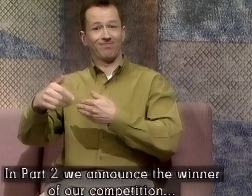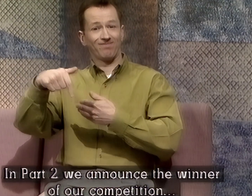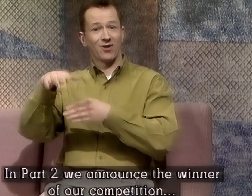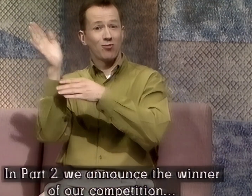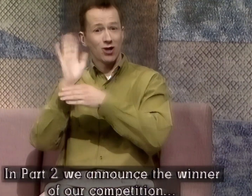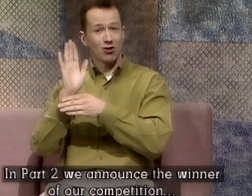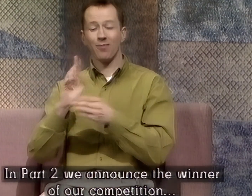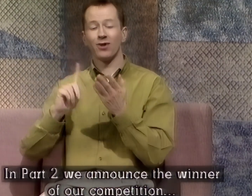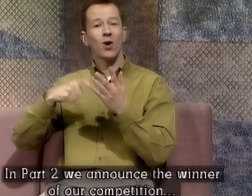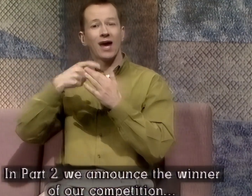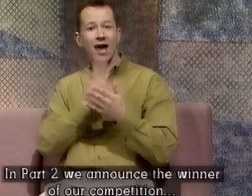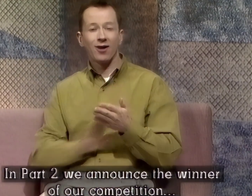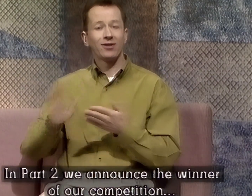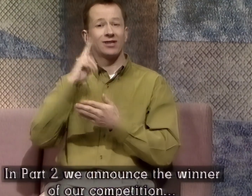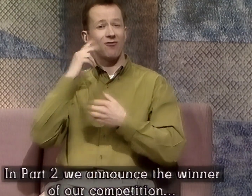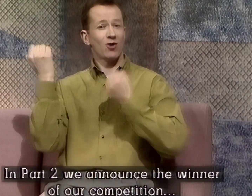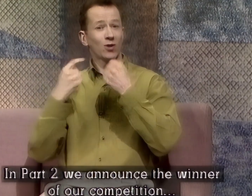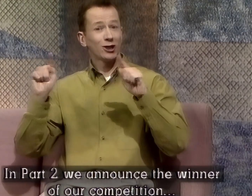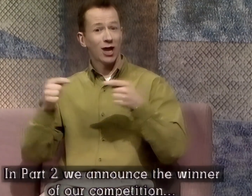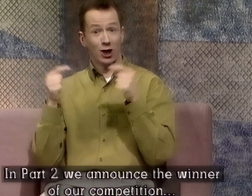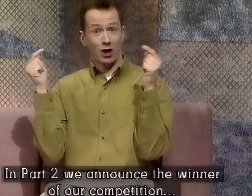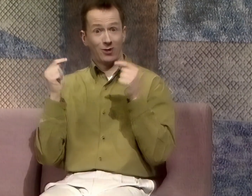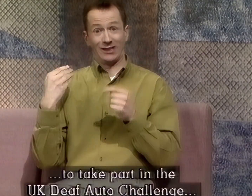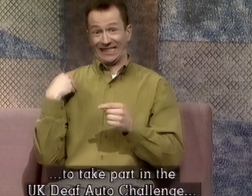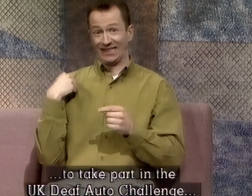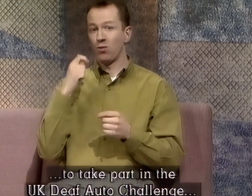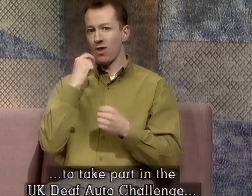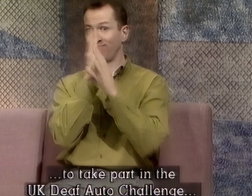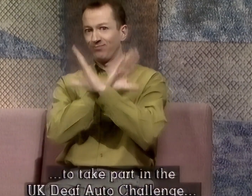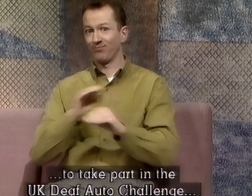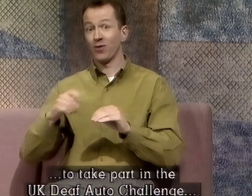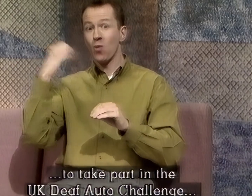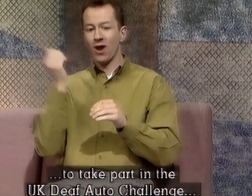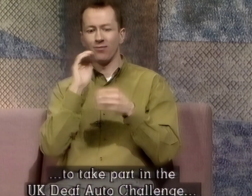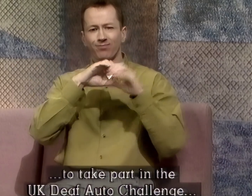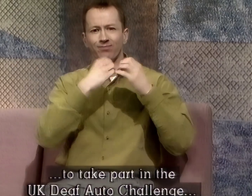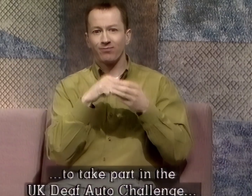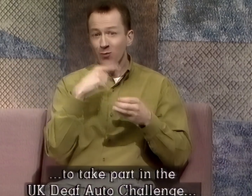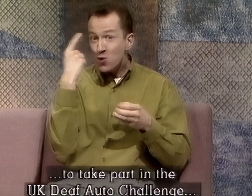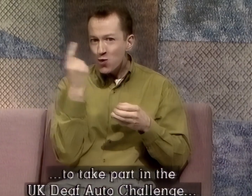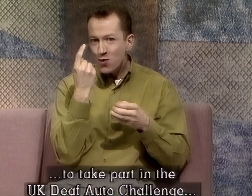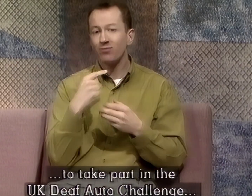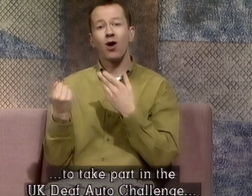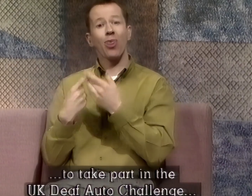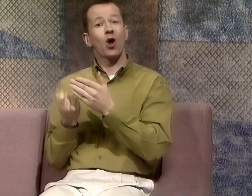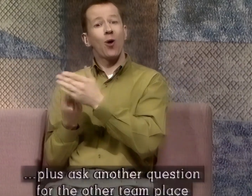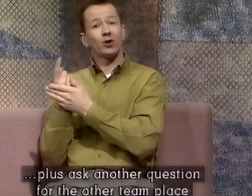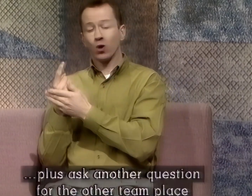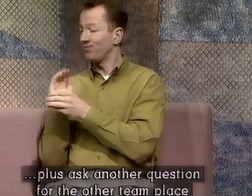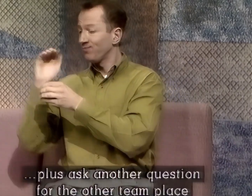In part 2 of our programme, we announced the winner of our competition to take part in the UK Deaf Auto Challenge. Plus ask another